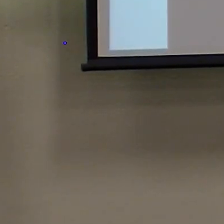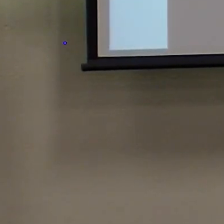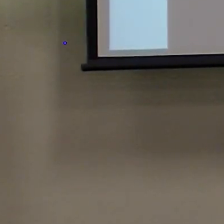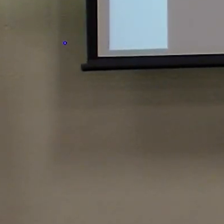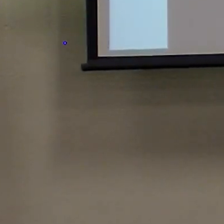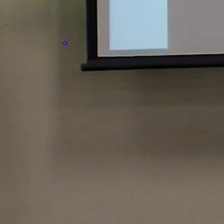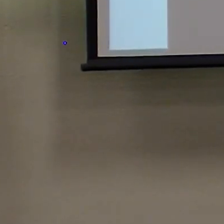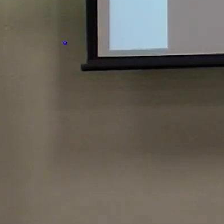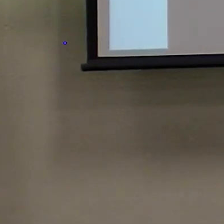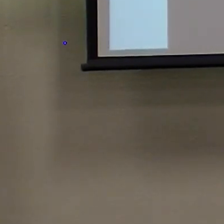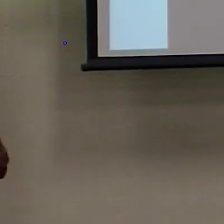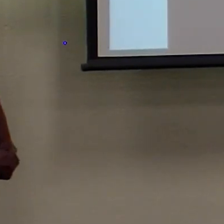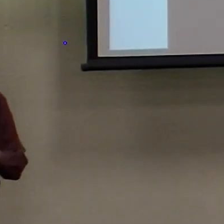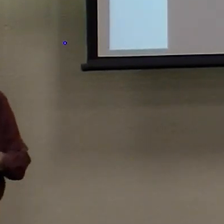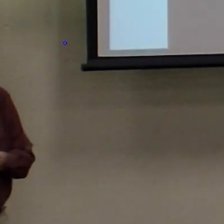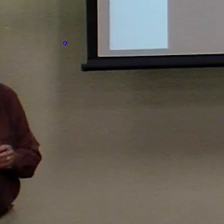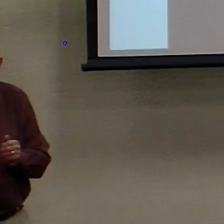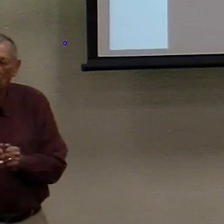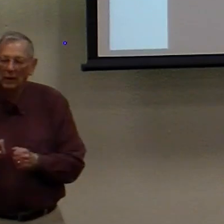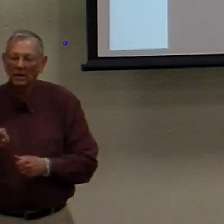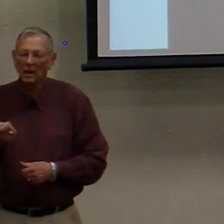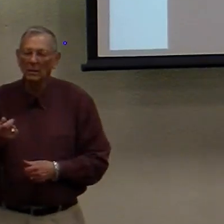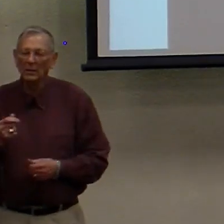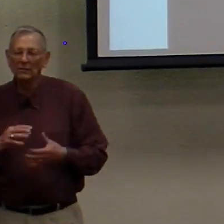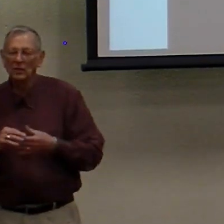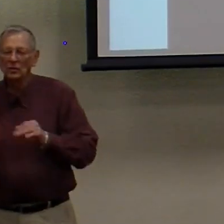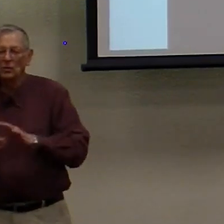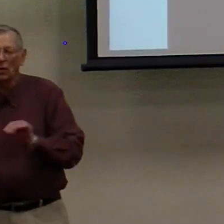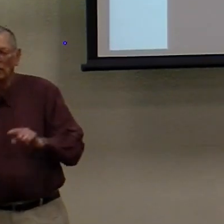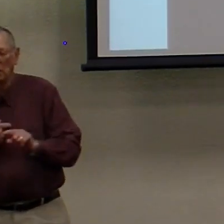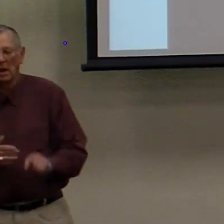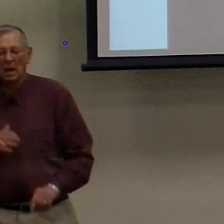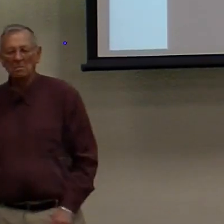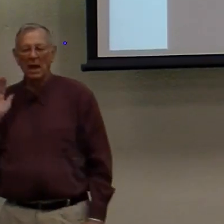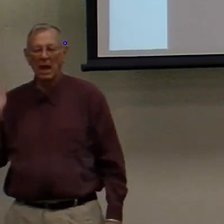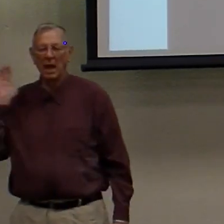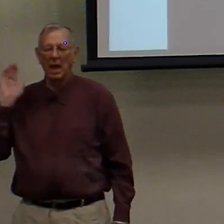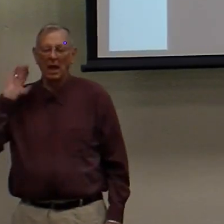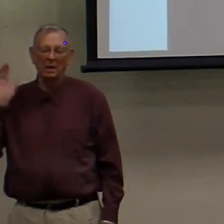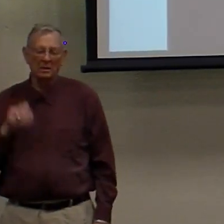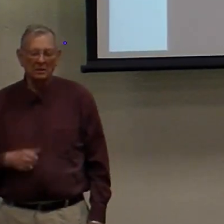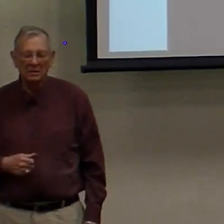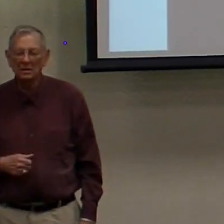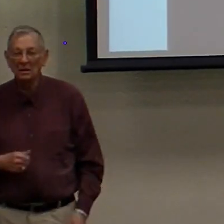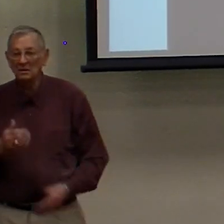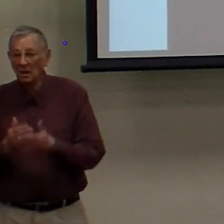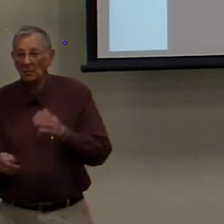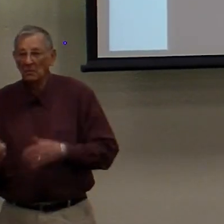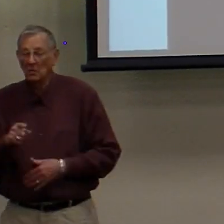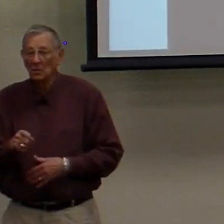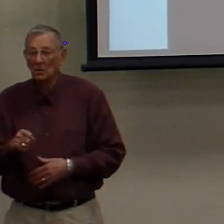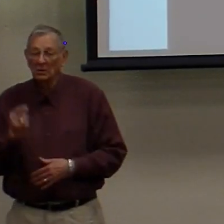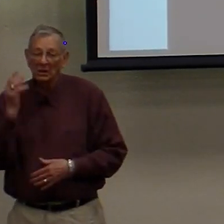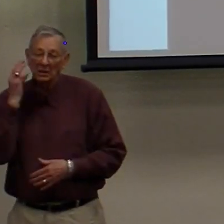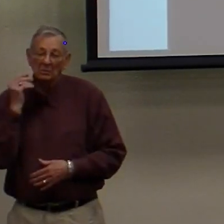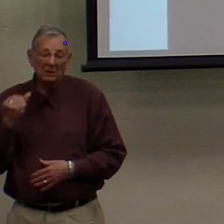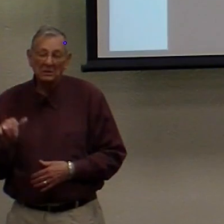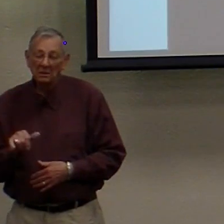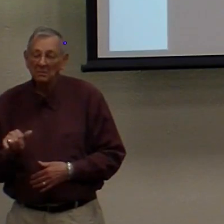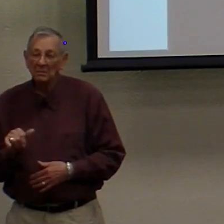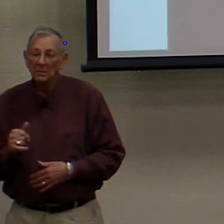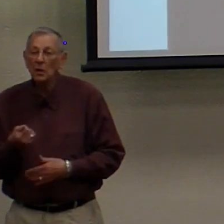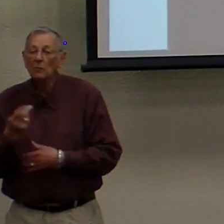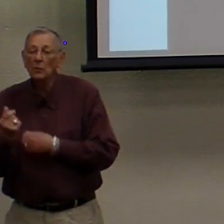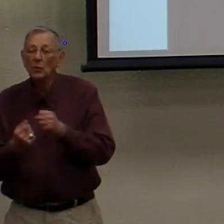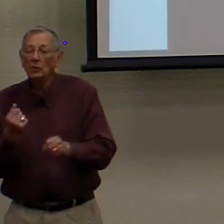I want to start with a little bit of a story from my past that maybe some of you have experienced. A few